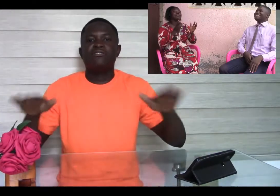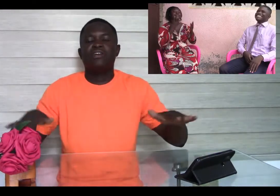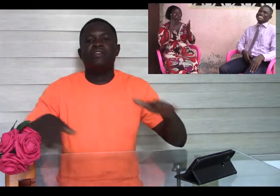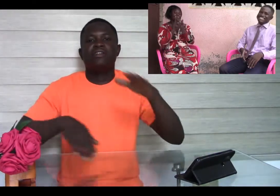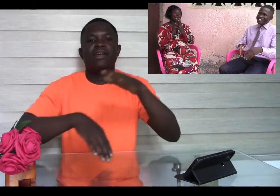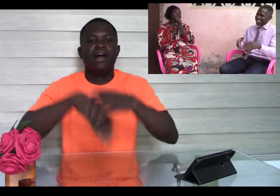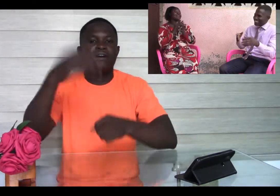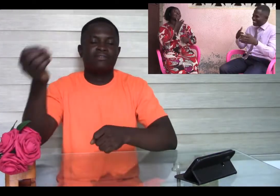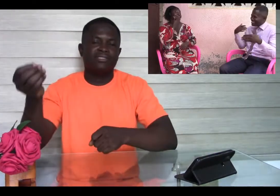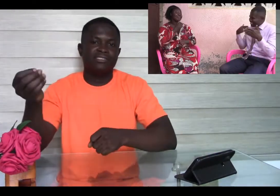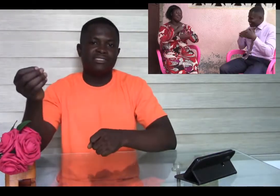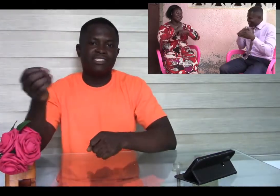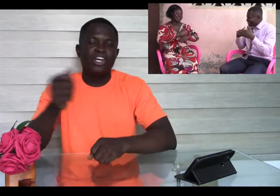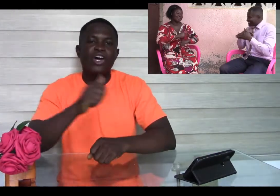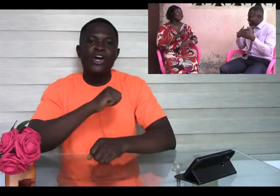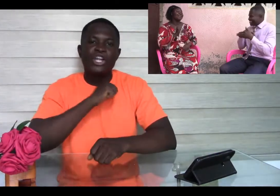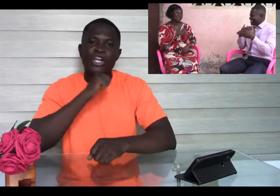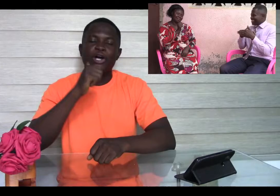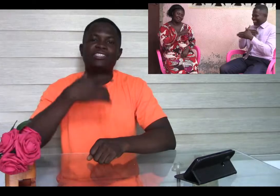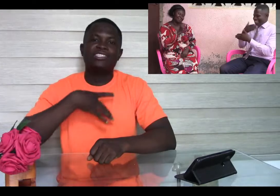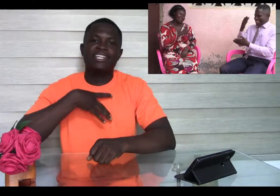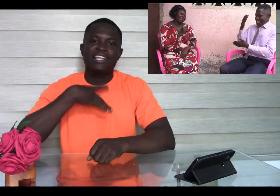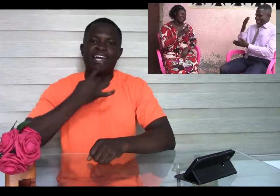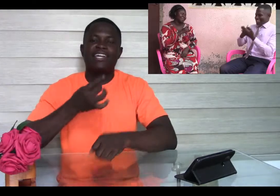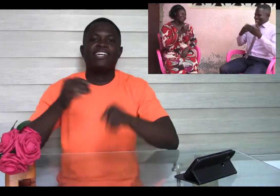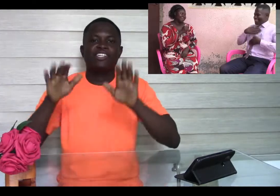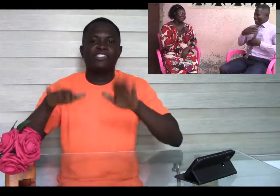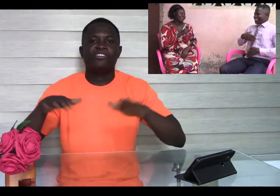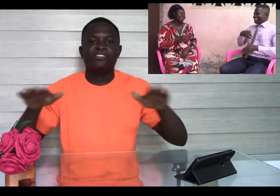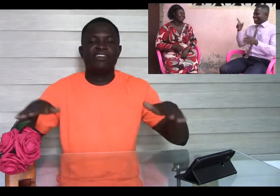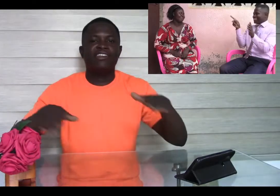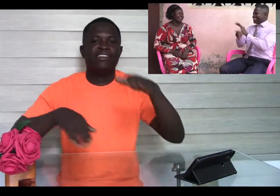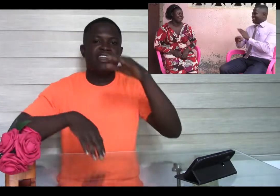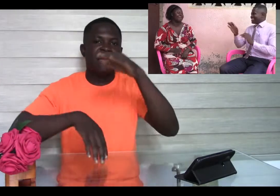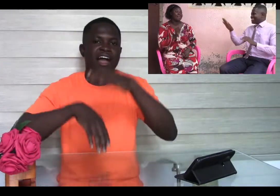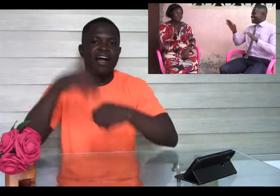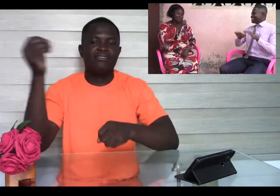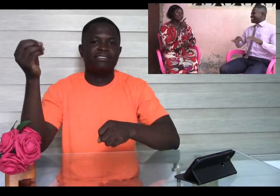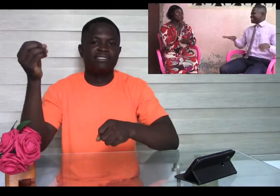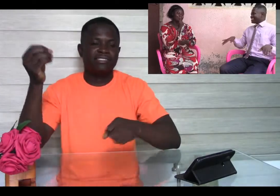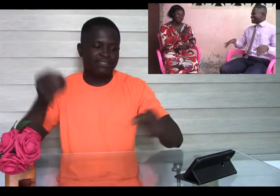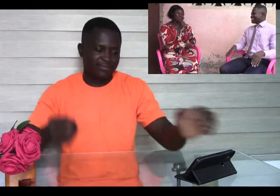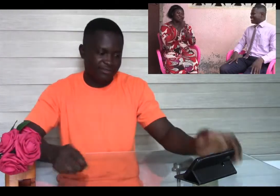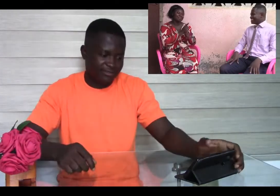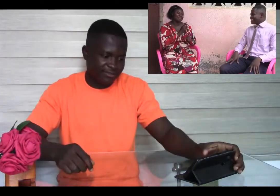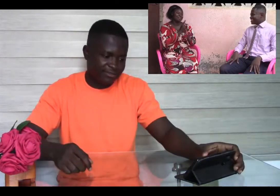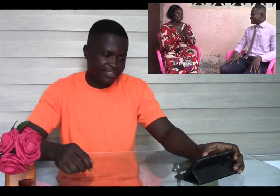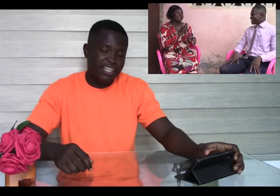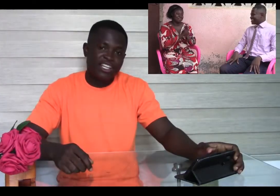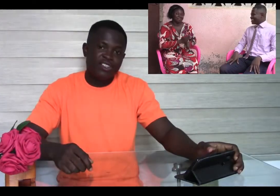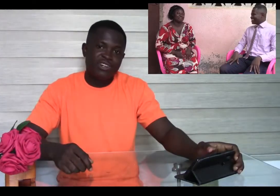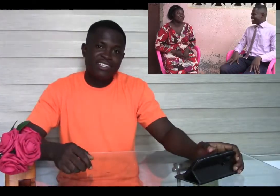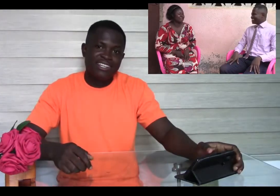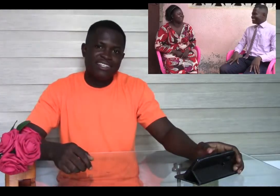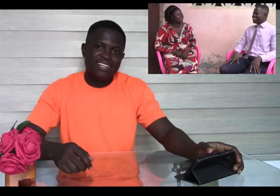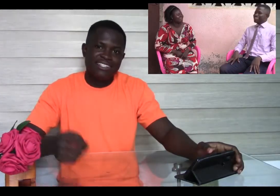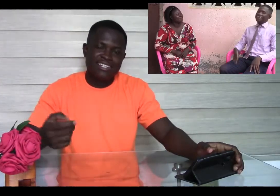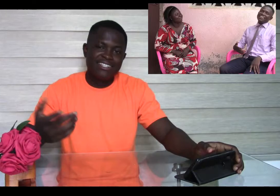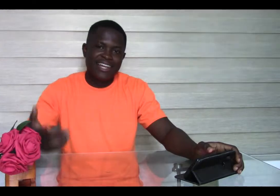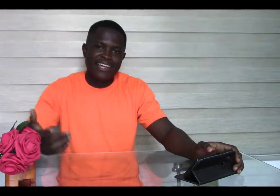children out. Not like children out. So what he's saying is that she doesn't like her